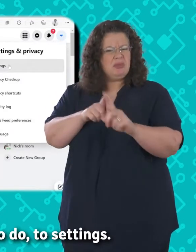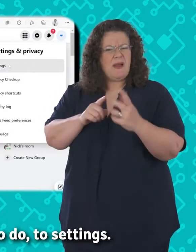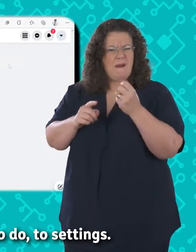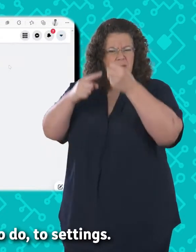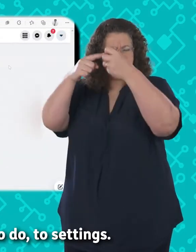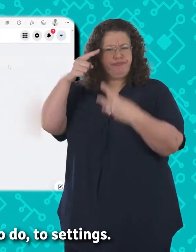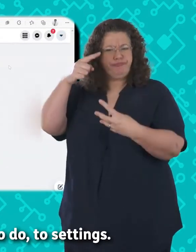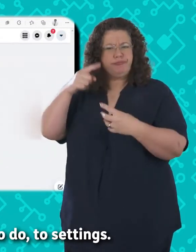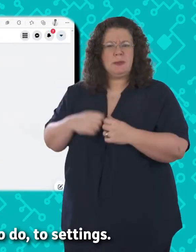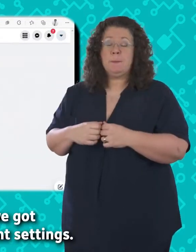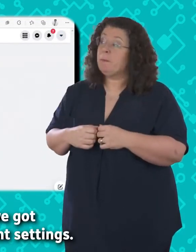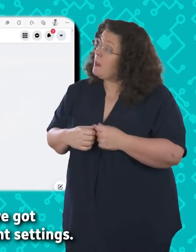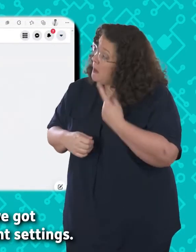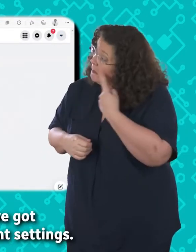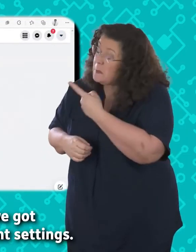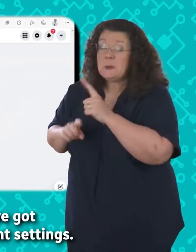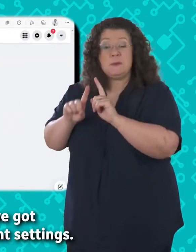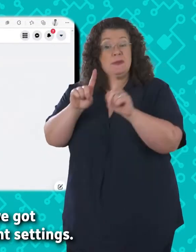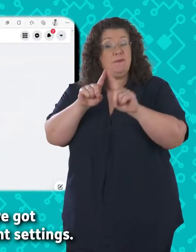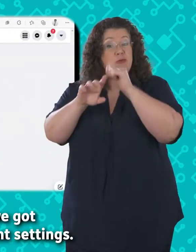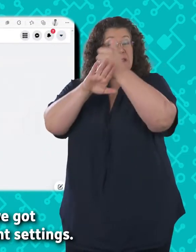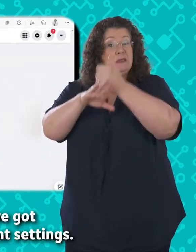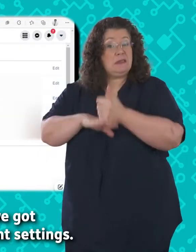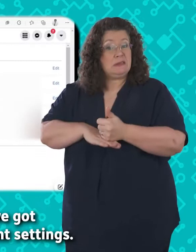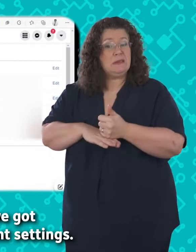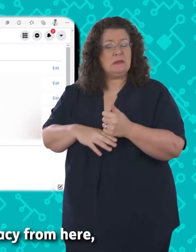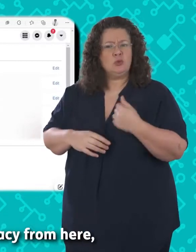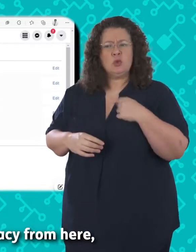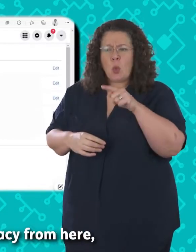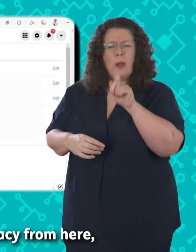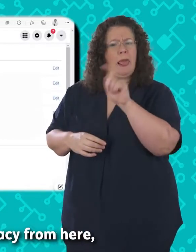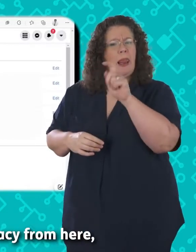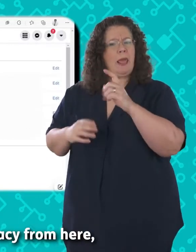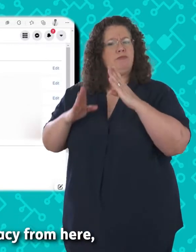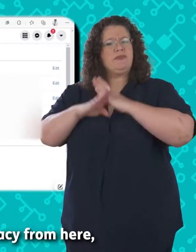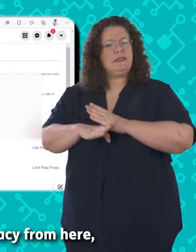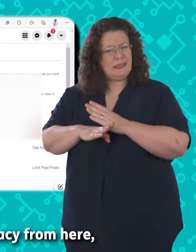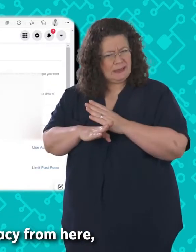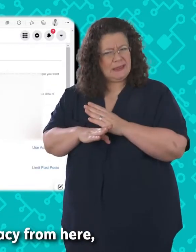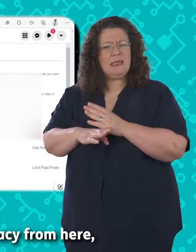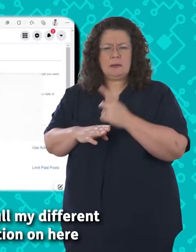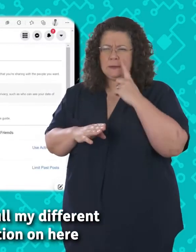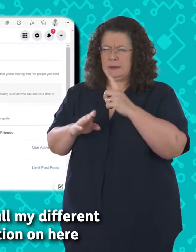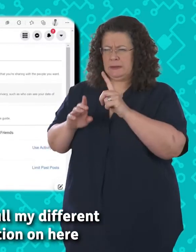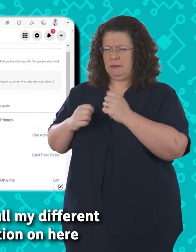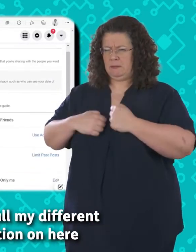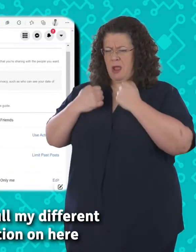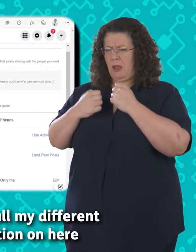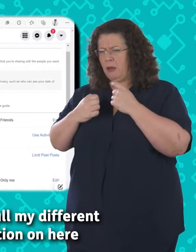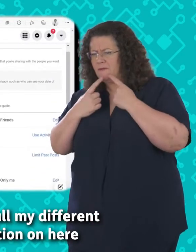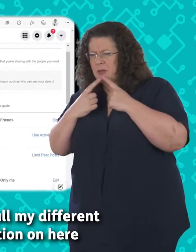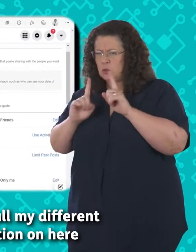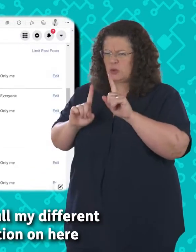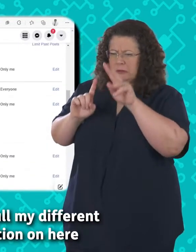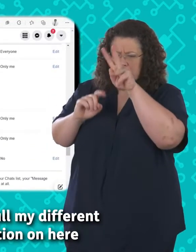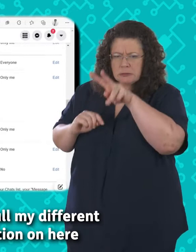to settings, because then you've got all your different settings. I like to select privacy from here. And then I can see all my